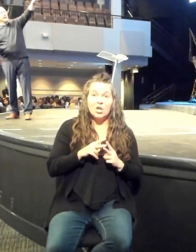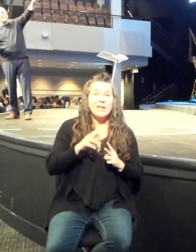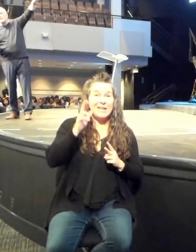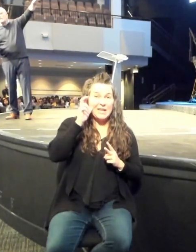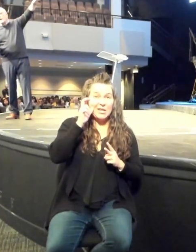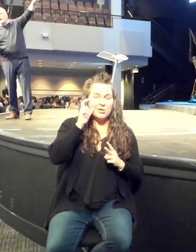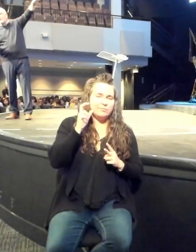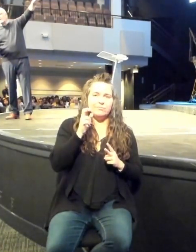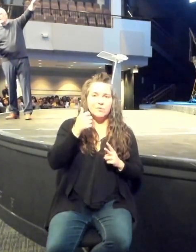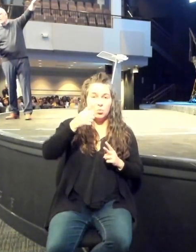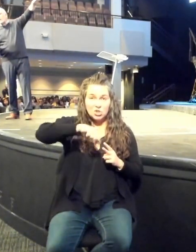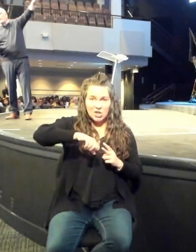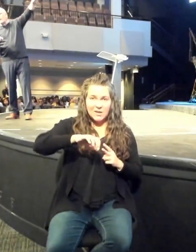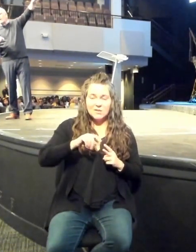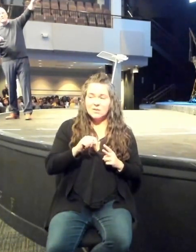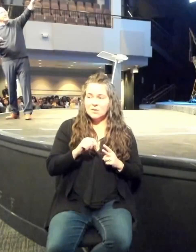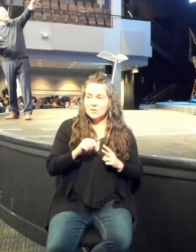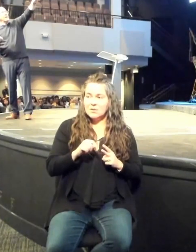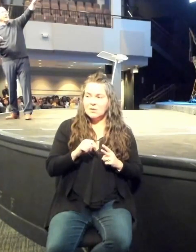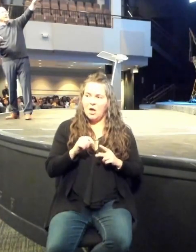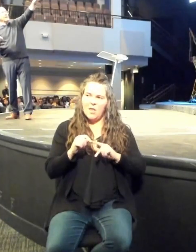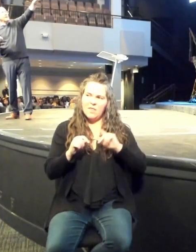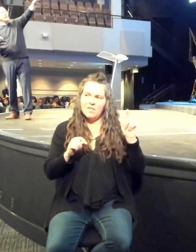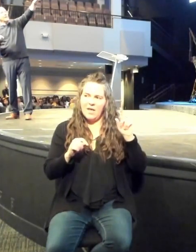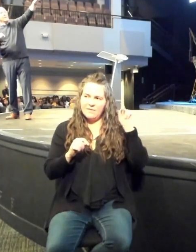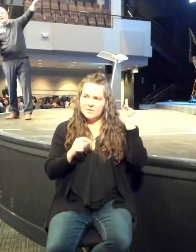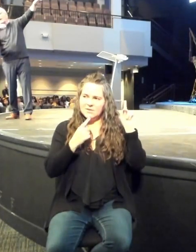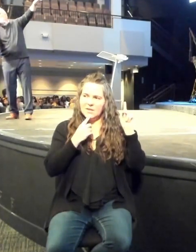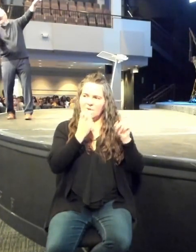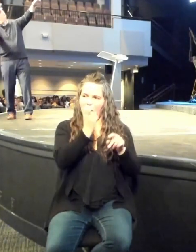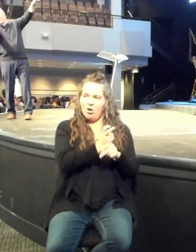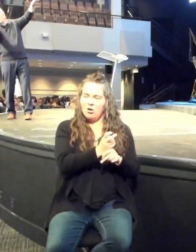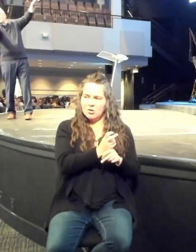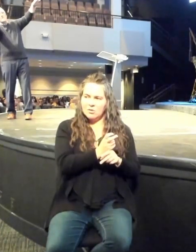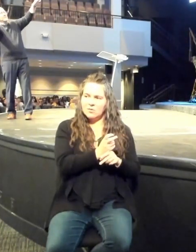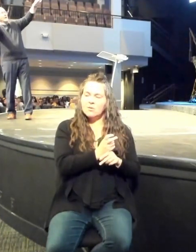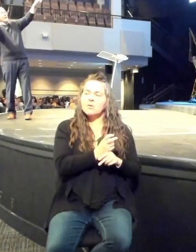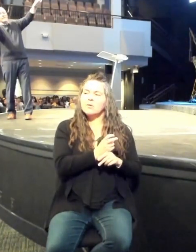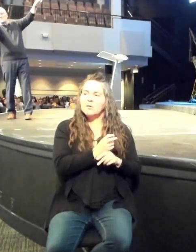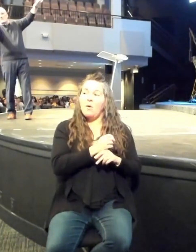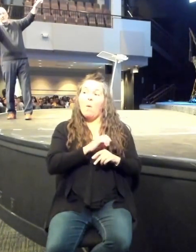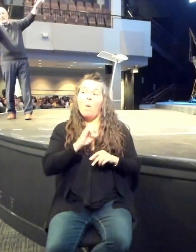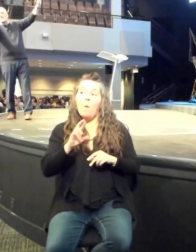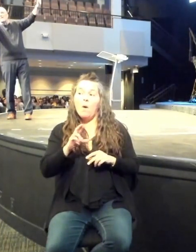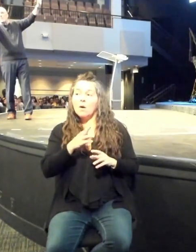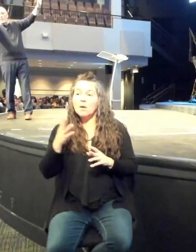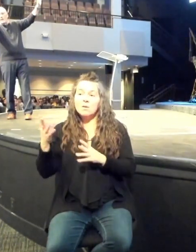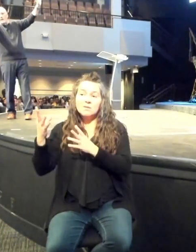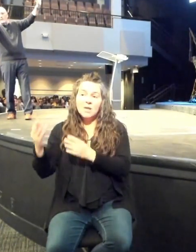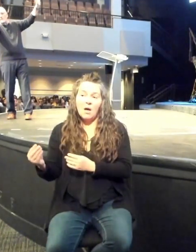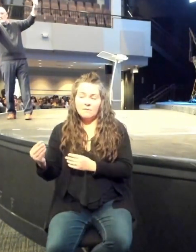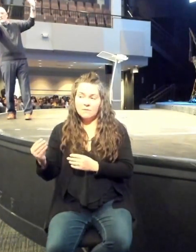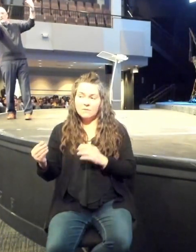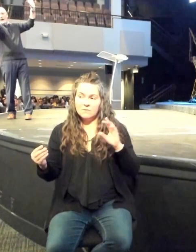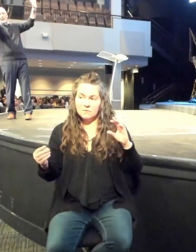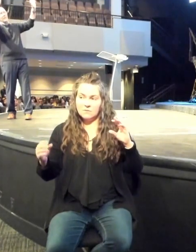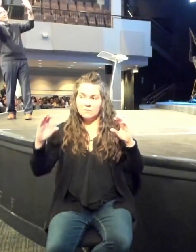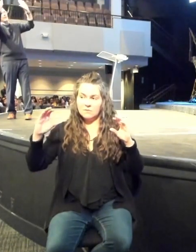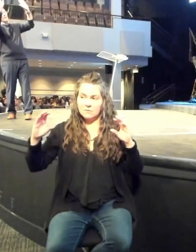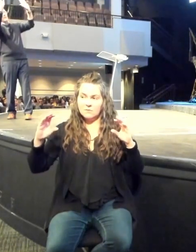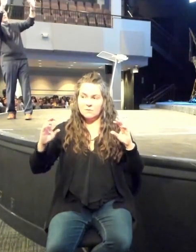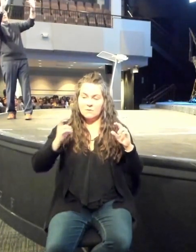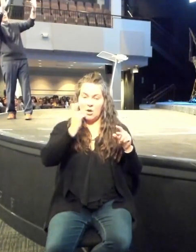on the left-hand side, what's that word there? Hard. On the right-hand side is soft. It's very simple, okay? But this is a